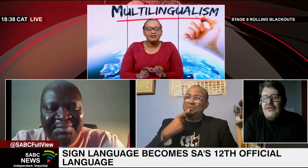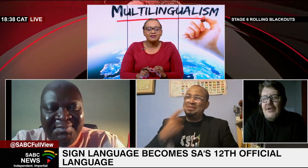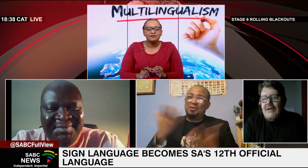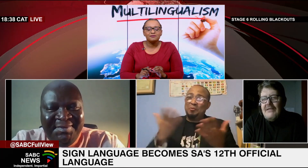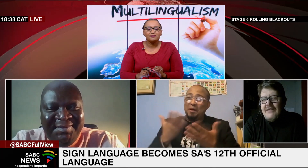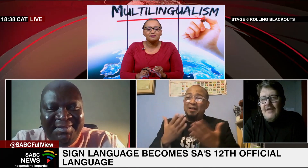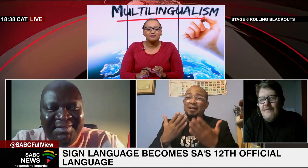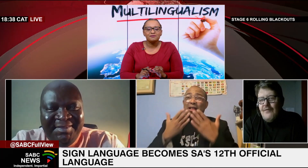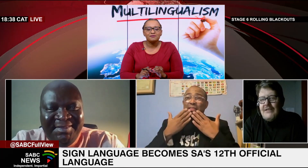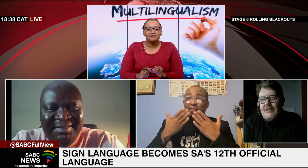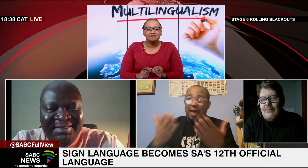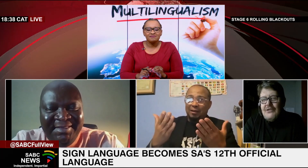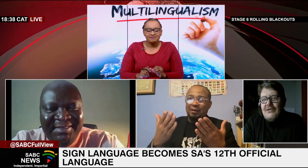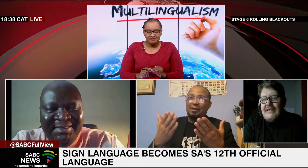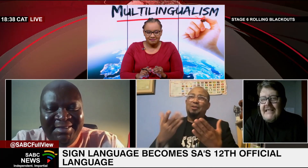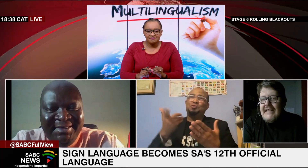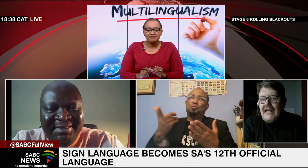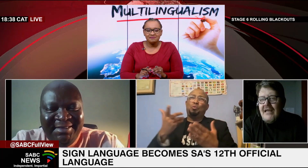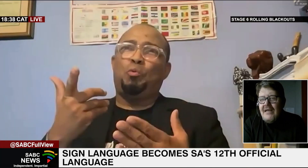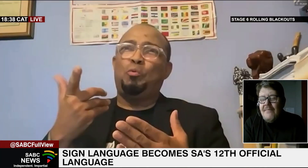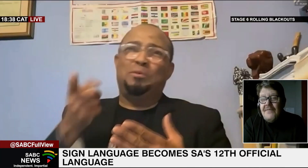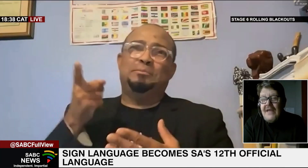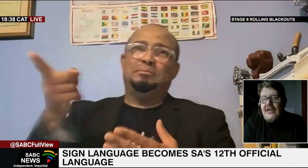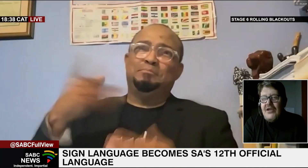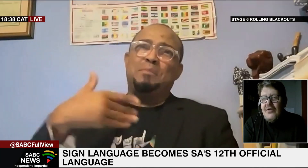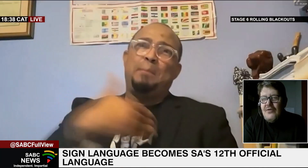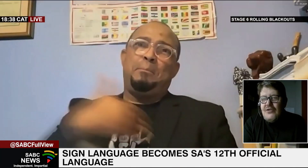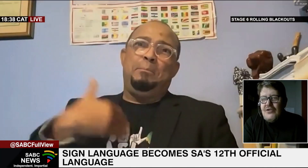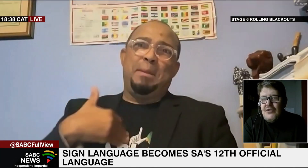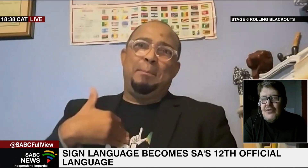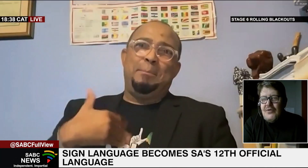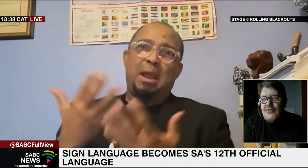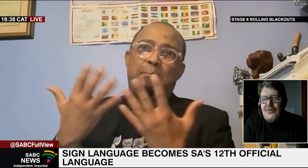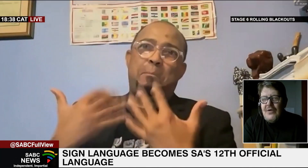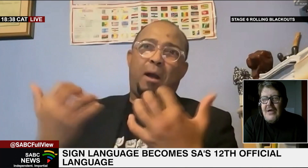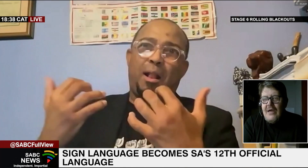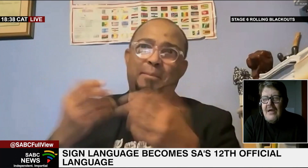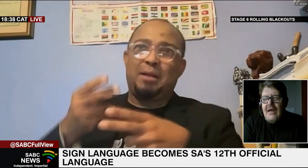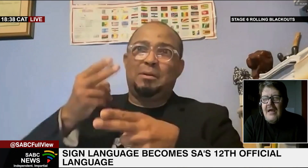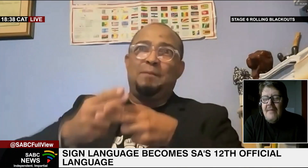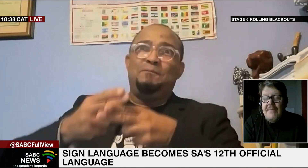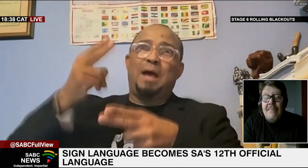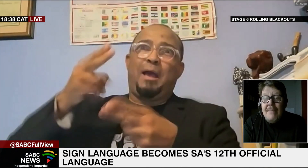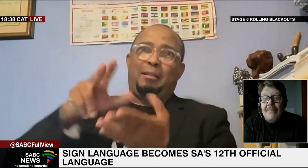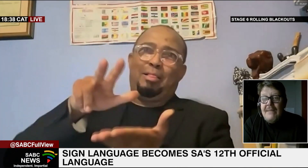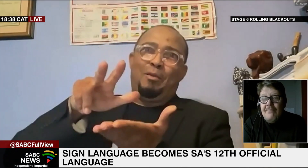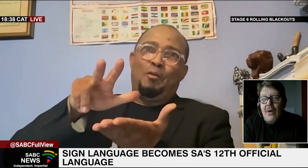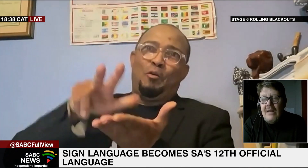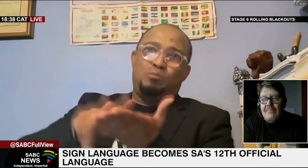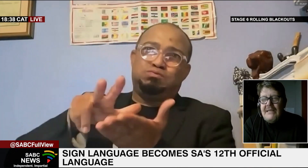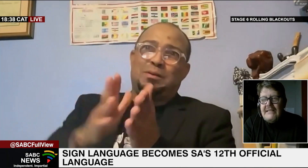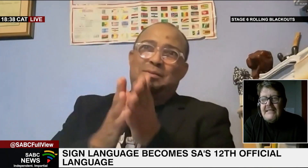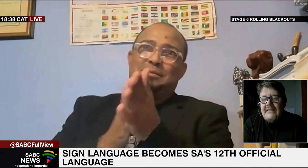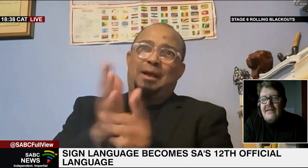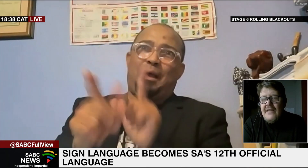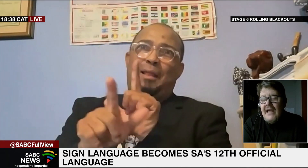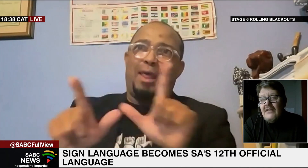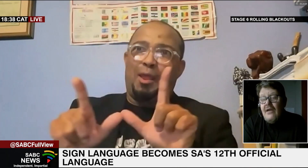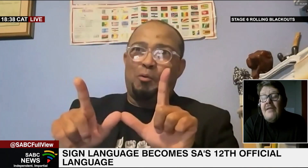Thank you so much. Thank you for this opportunity. Thank you to the member in